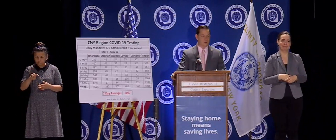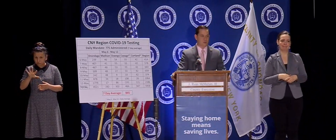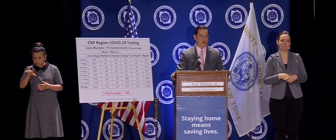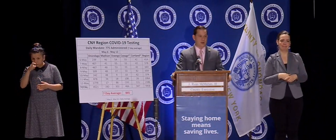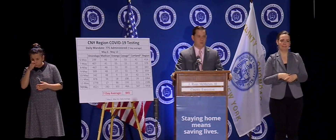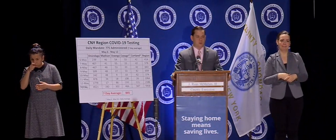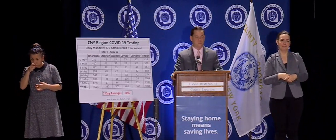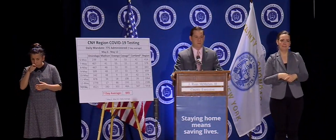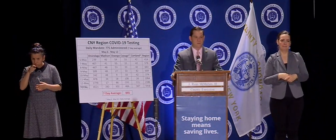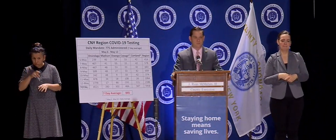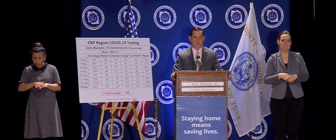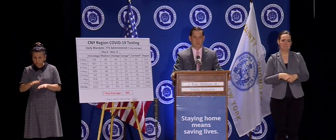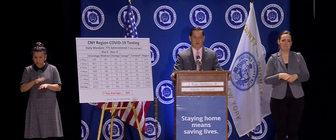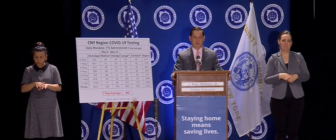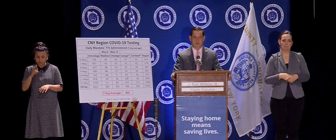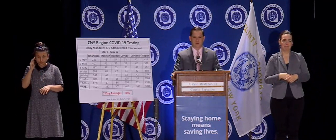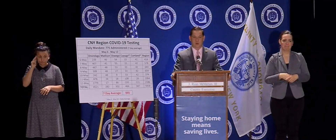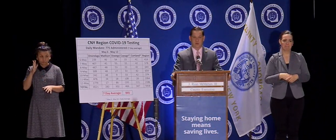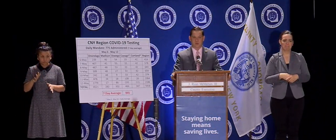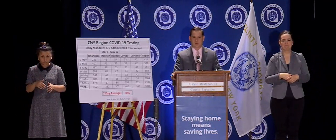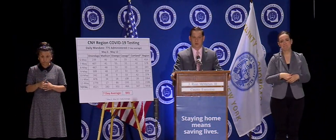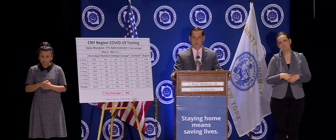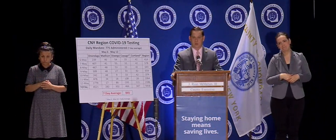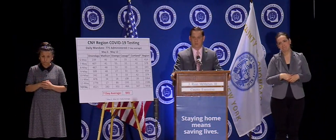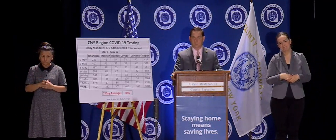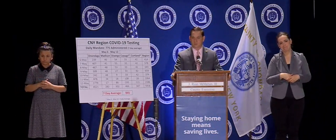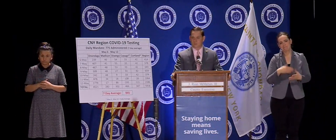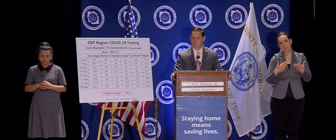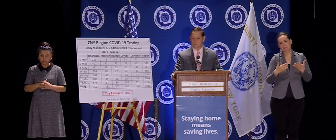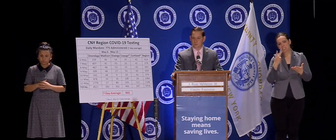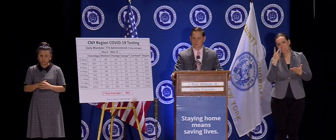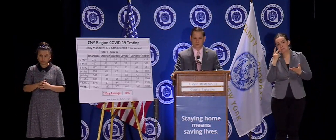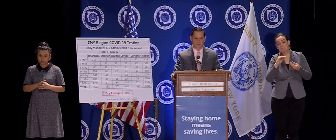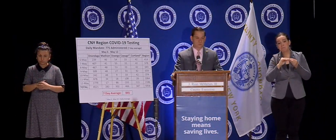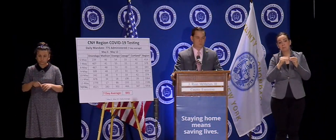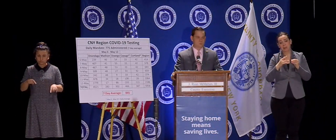Maybe it'll be a little bit higher, but it'll be another strong number.